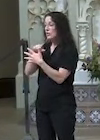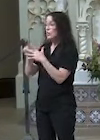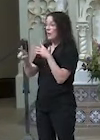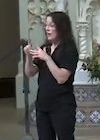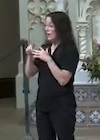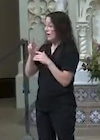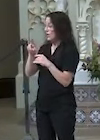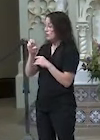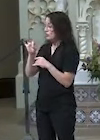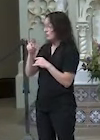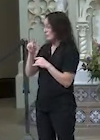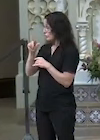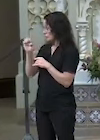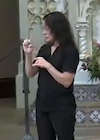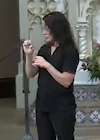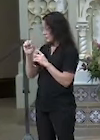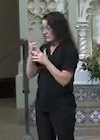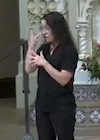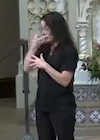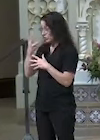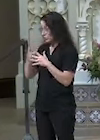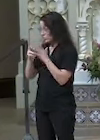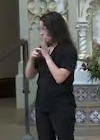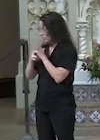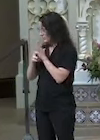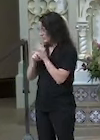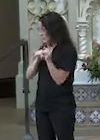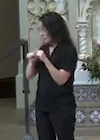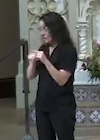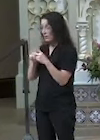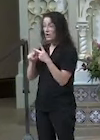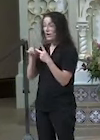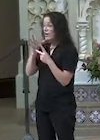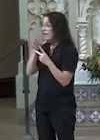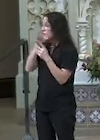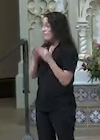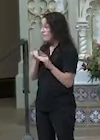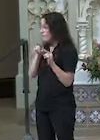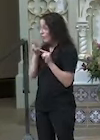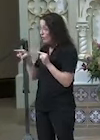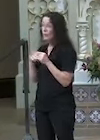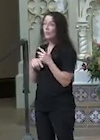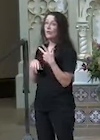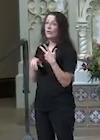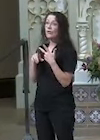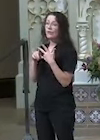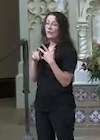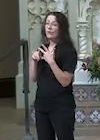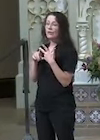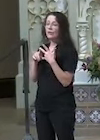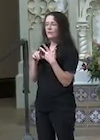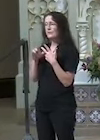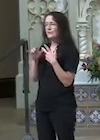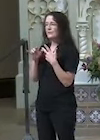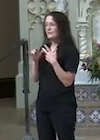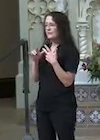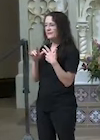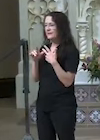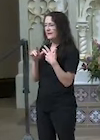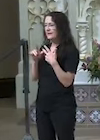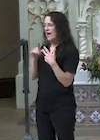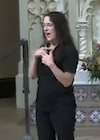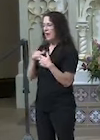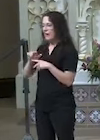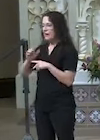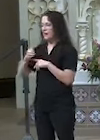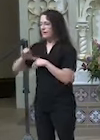representative, we had a farmer represented. I twisted my brother's arm